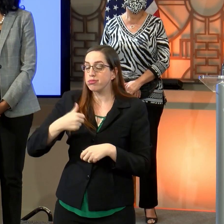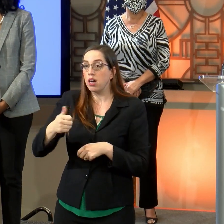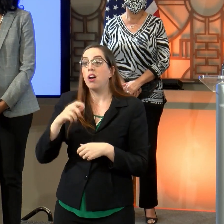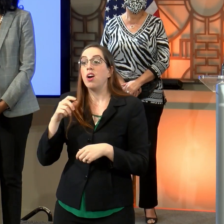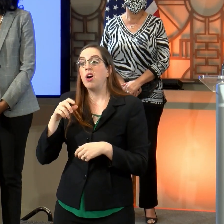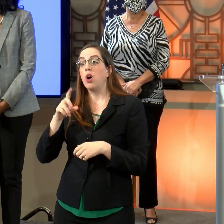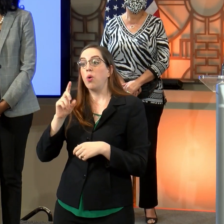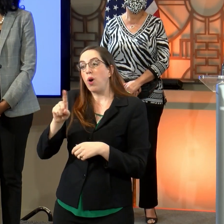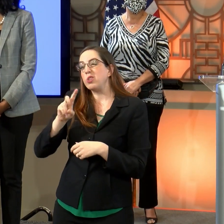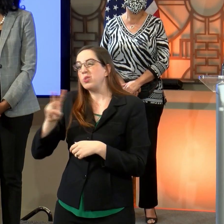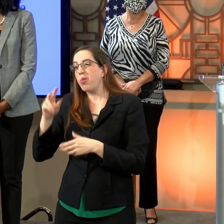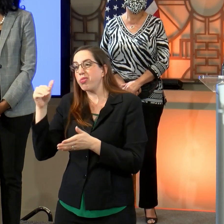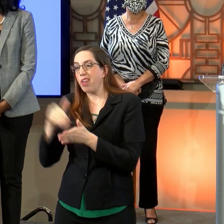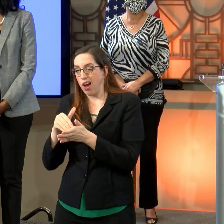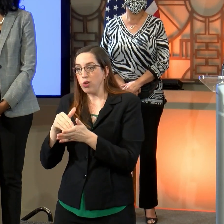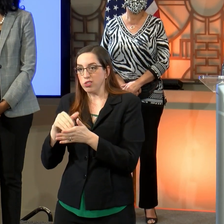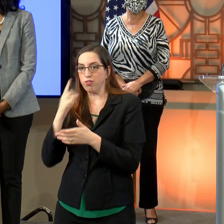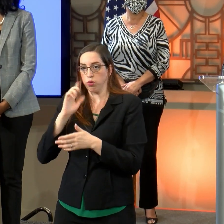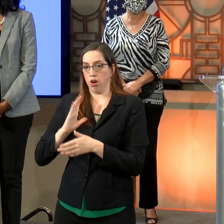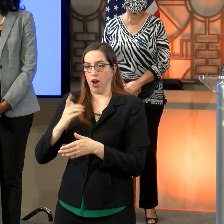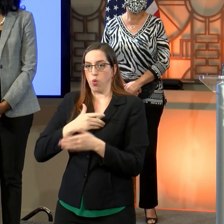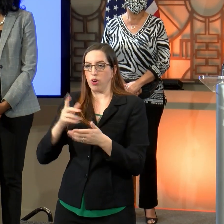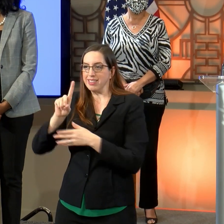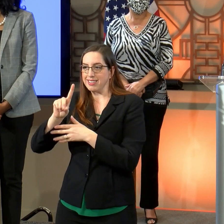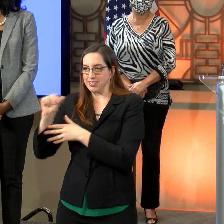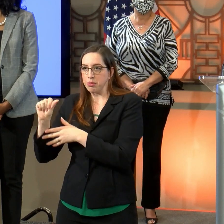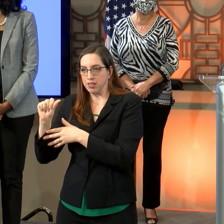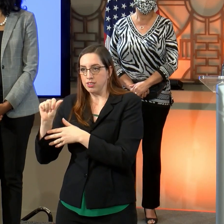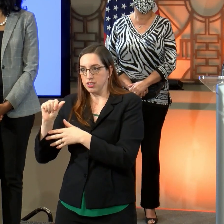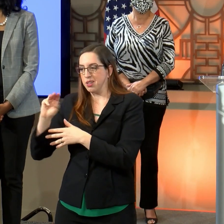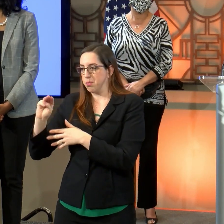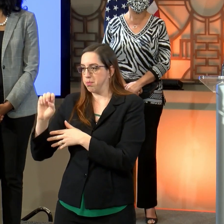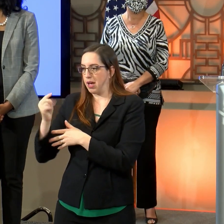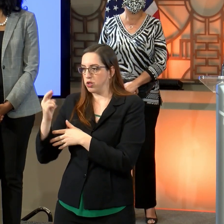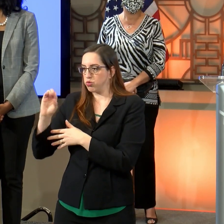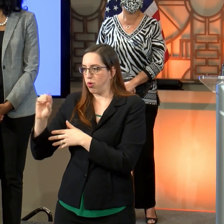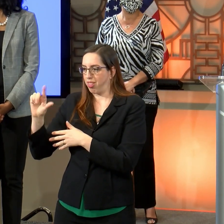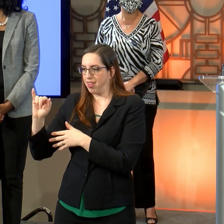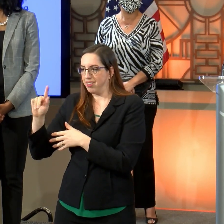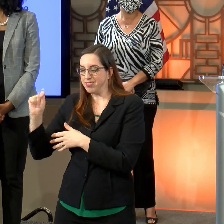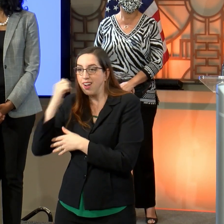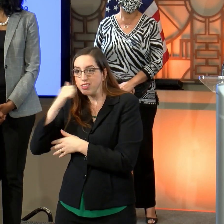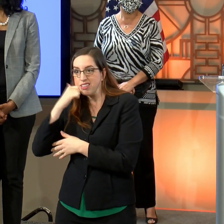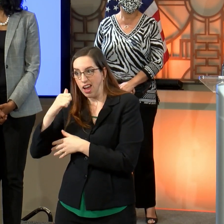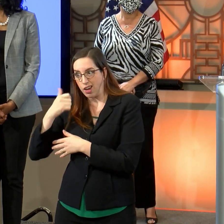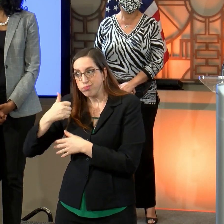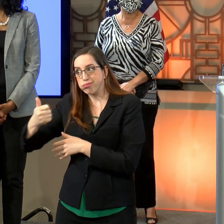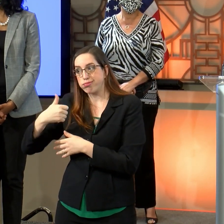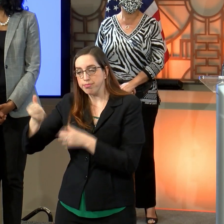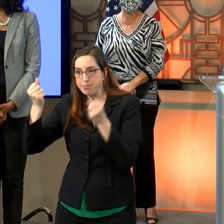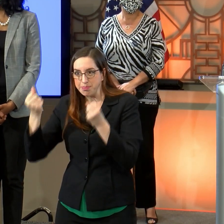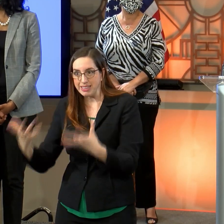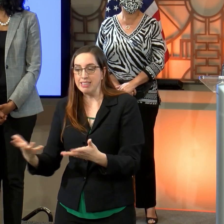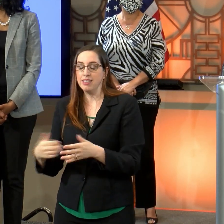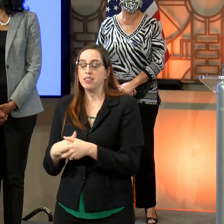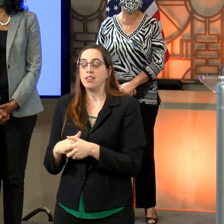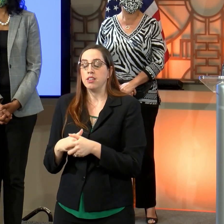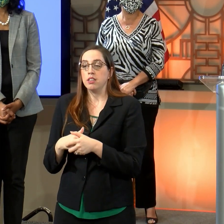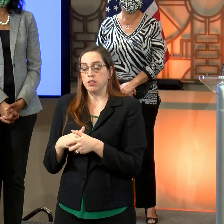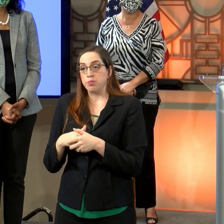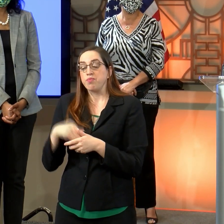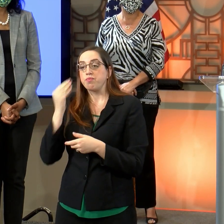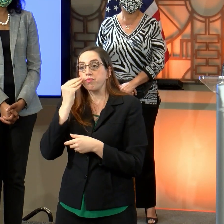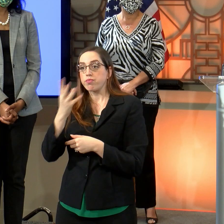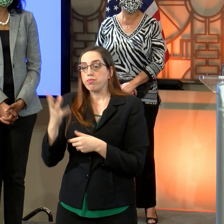2,000 rides on our service for the disabled, Metro Lift, every day. So just so